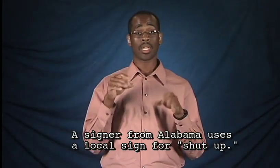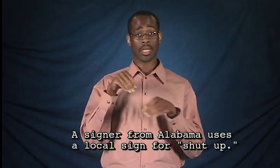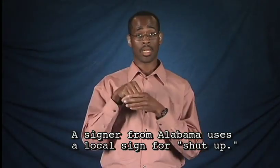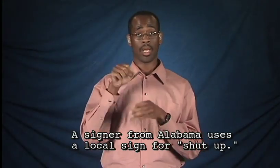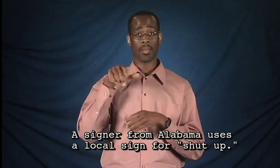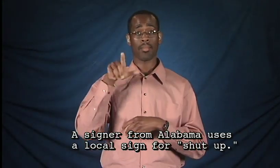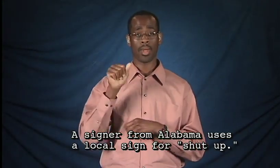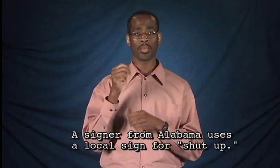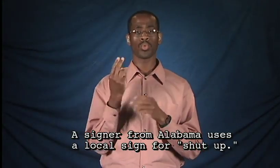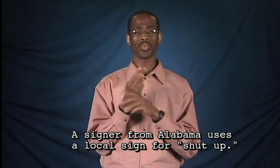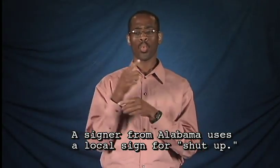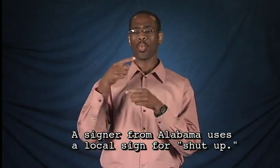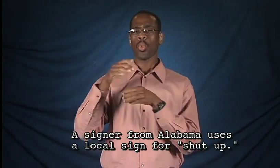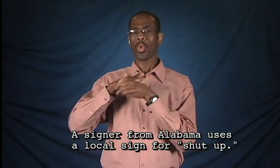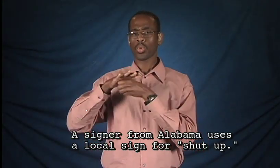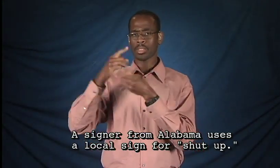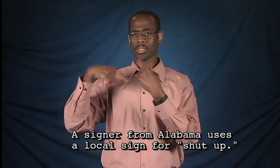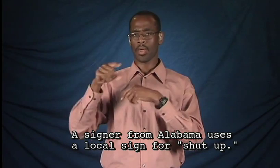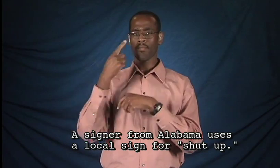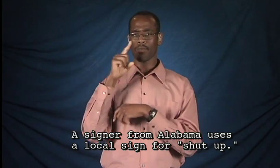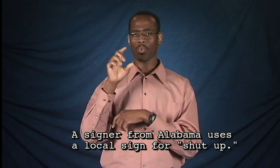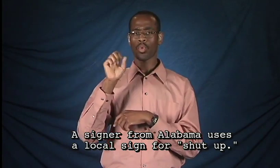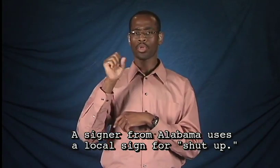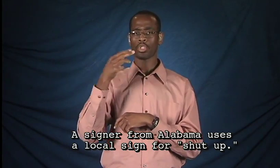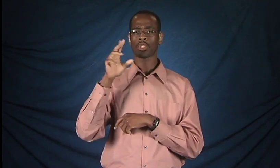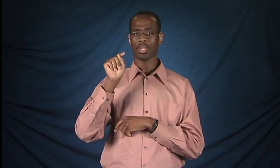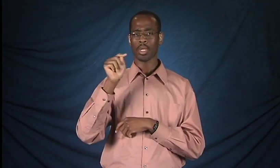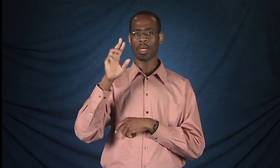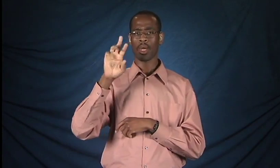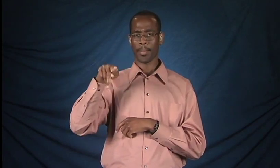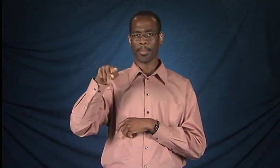A signer in Alabama uses a local sign for shut up.